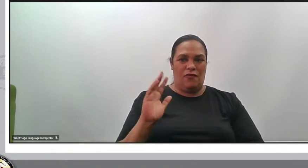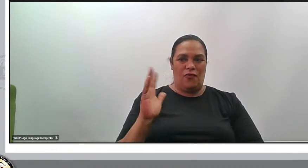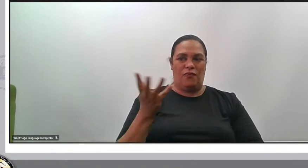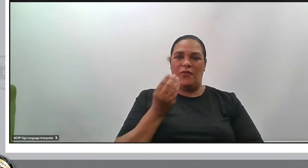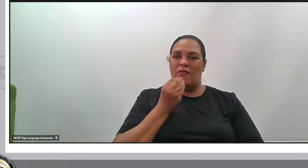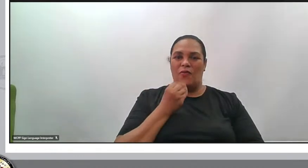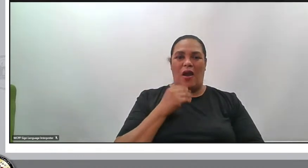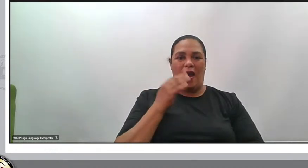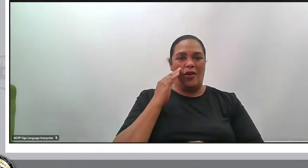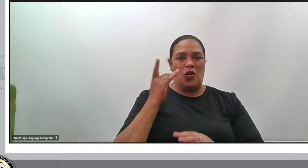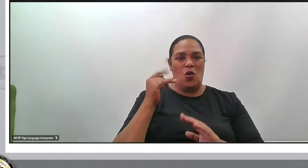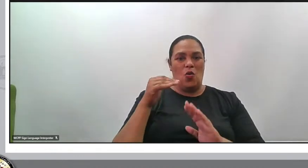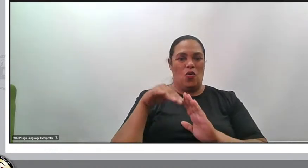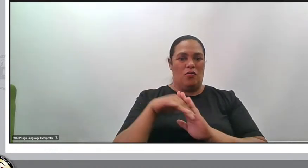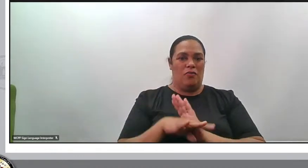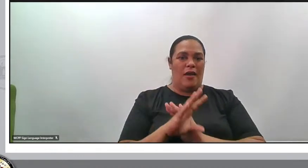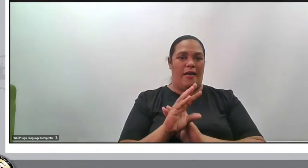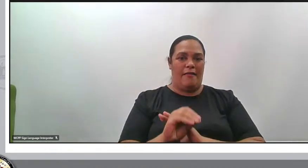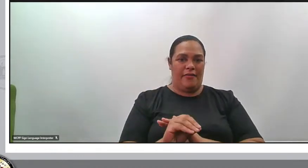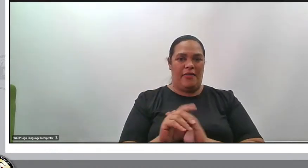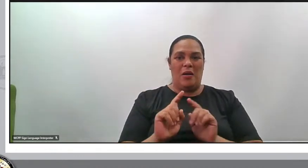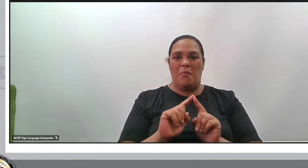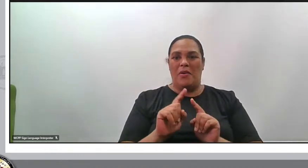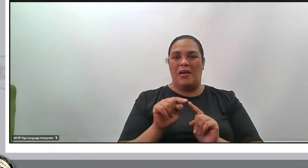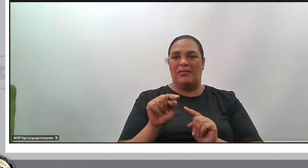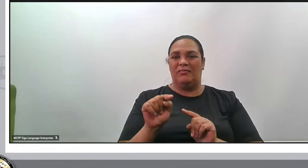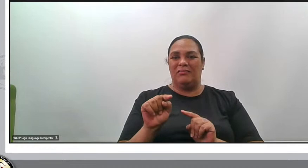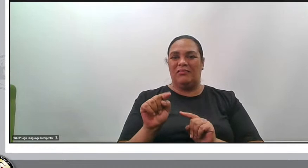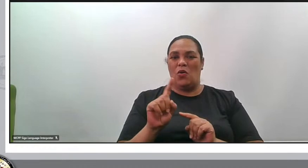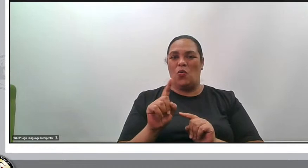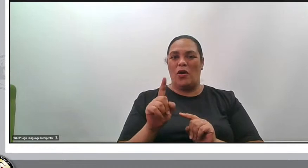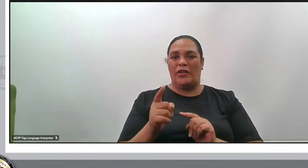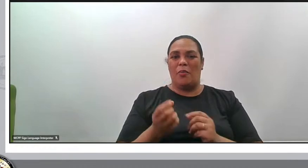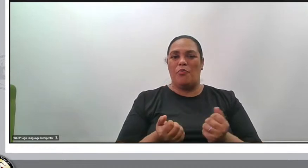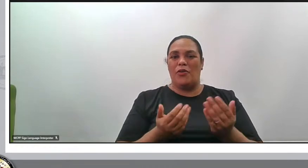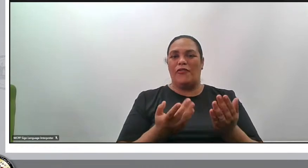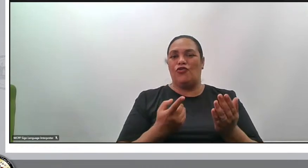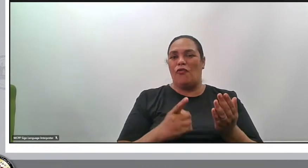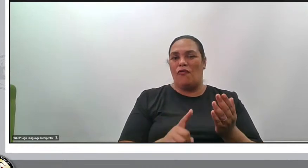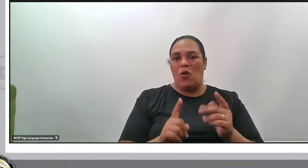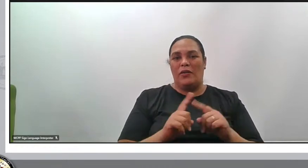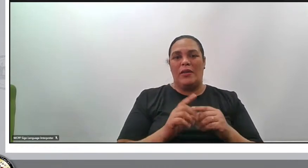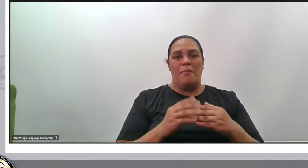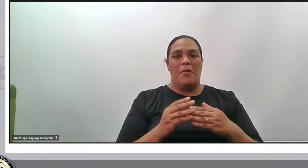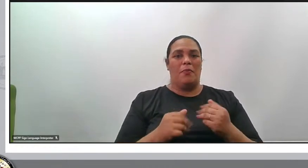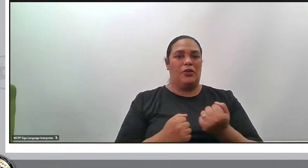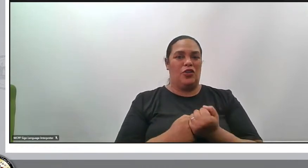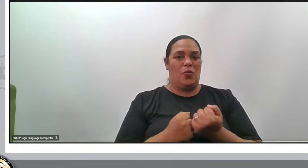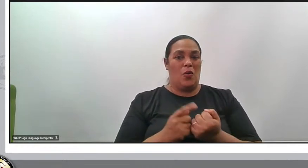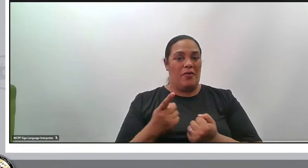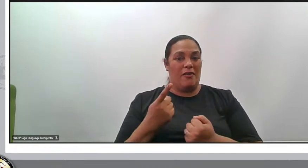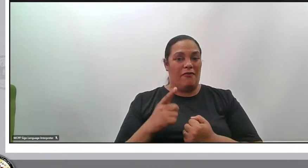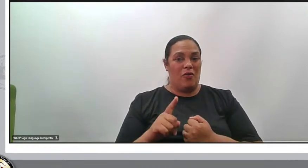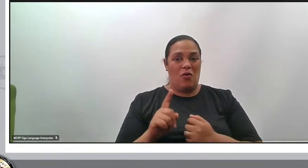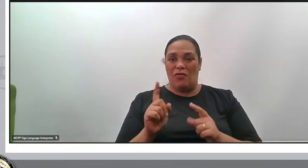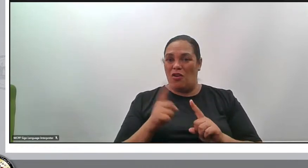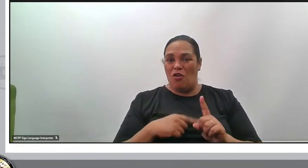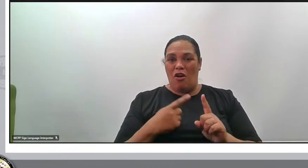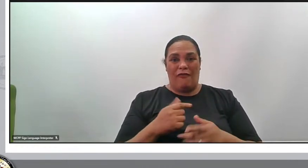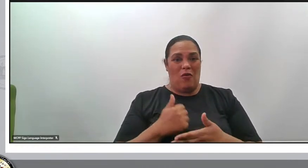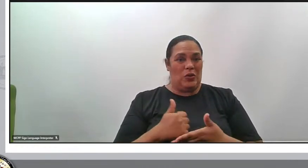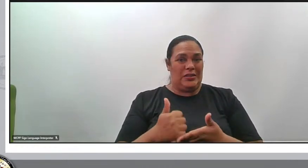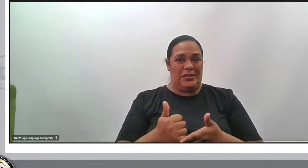is a decrease there, but what is that provisioned for in the member support? Is that for, there can't be for